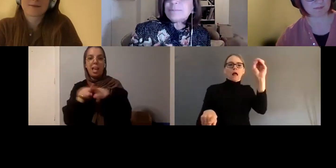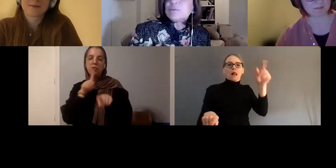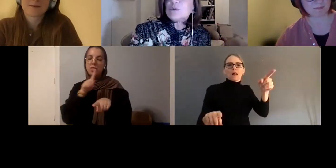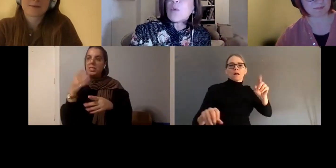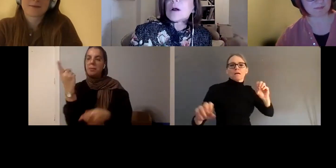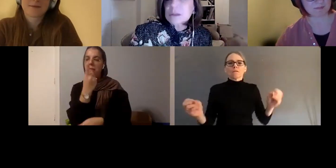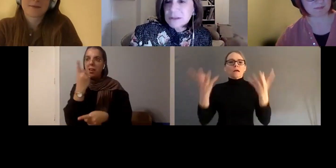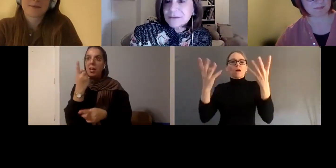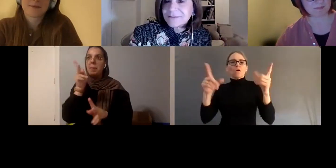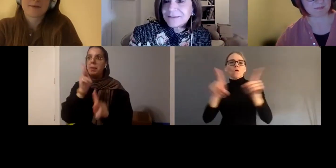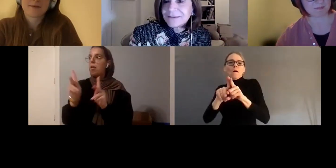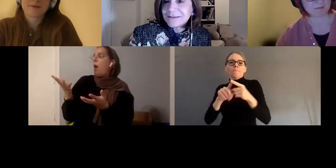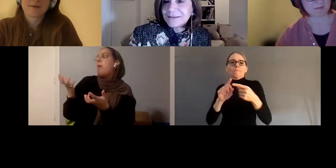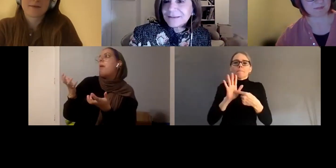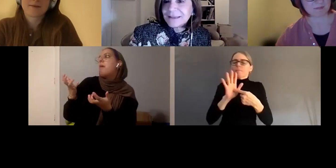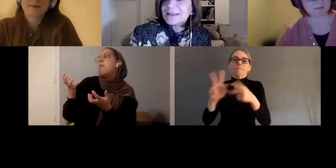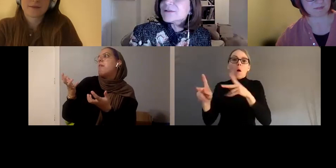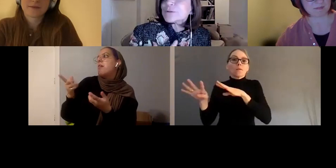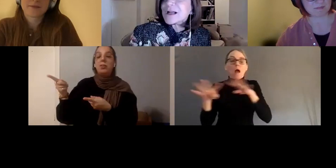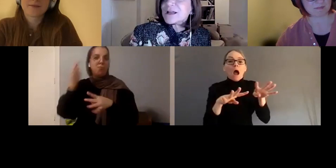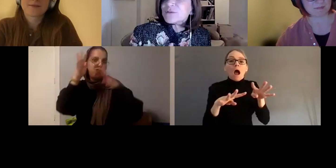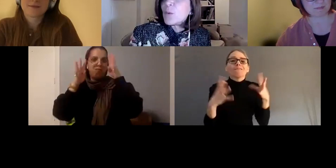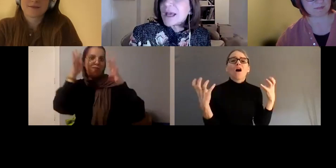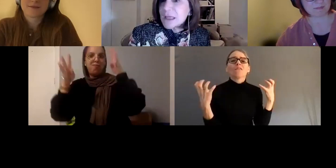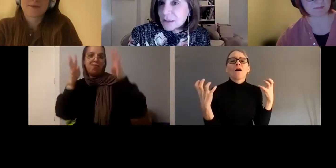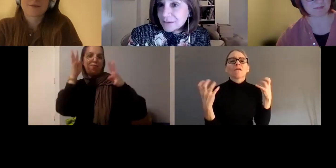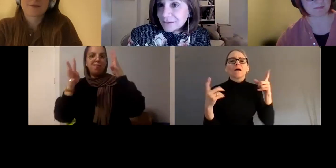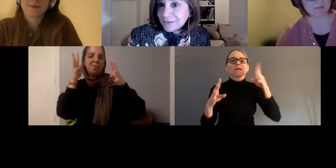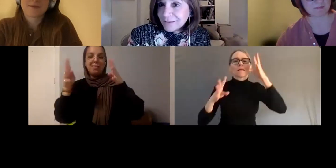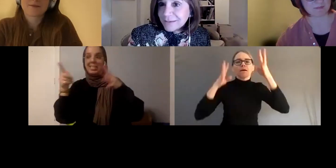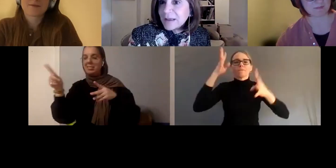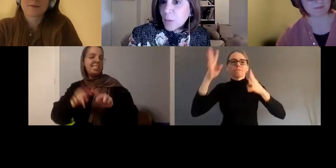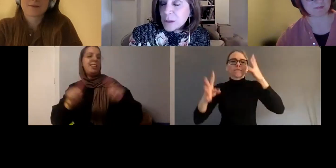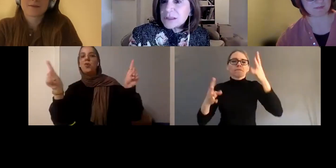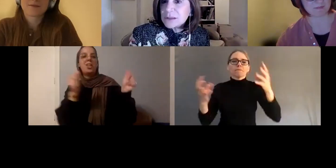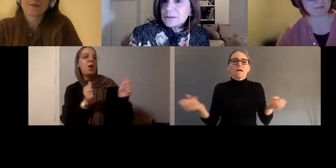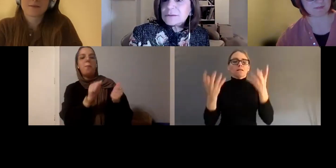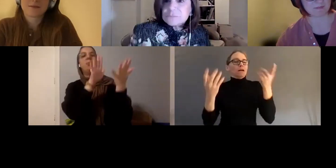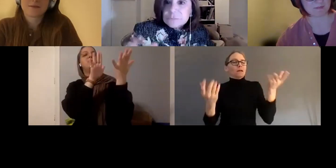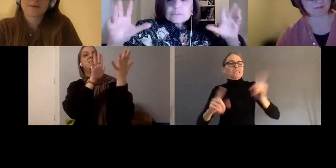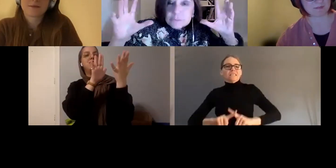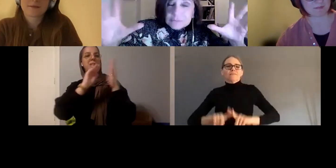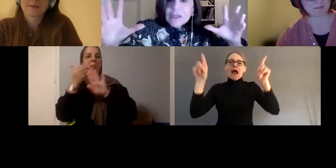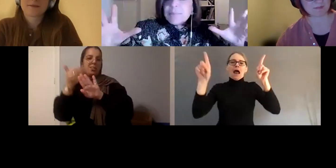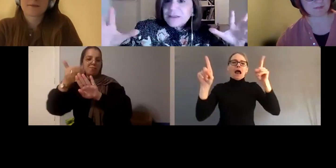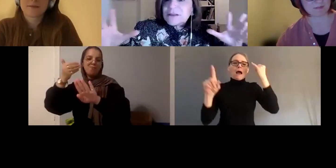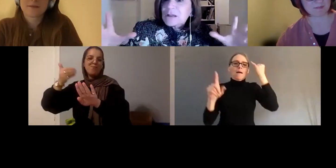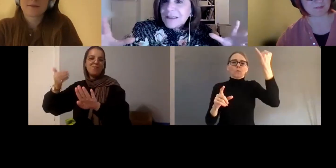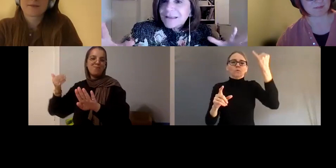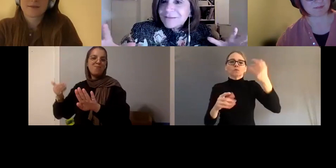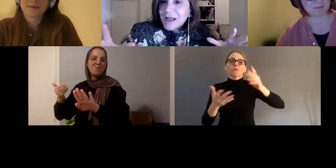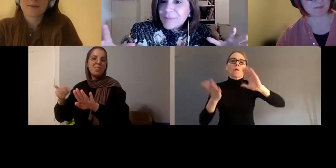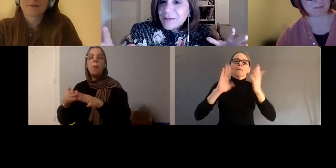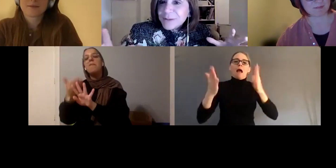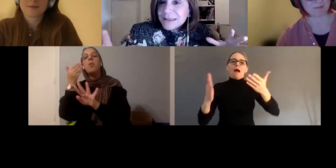that people would want in a different kind of way than they wanted a big